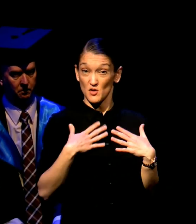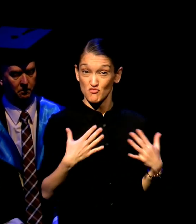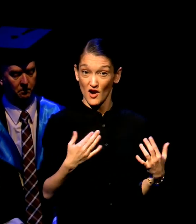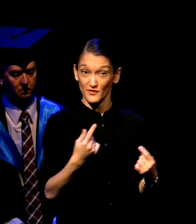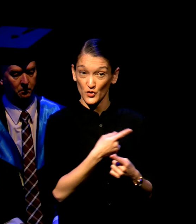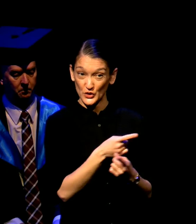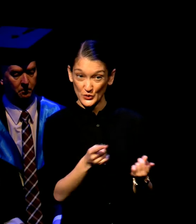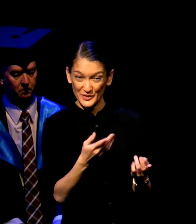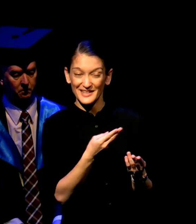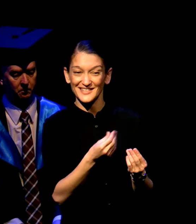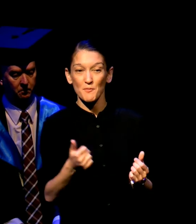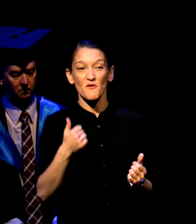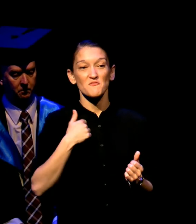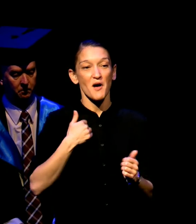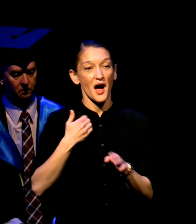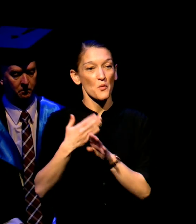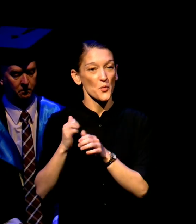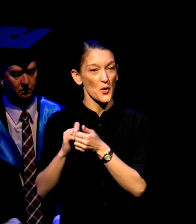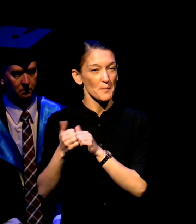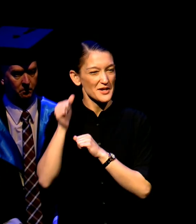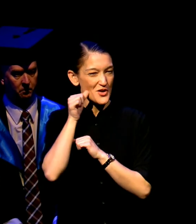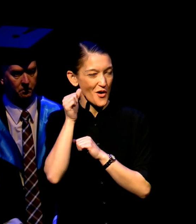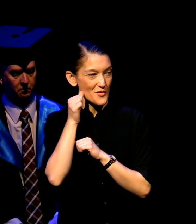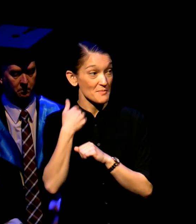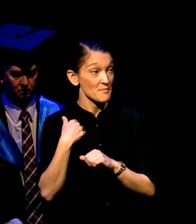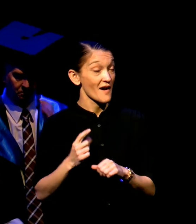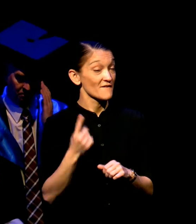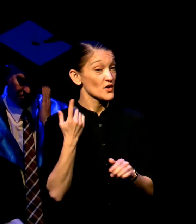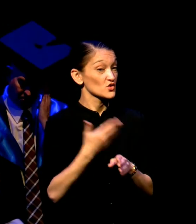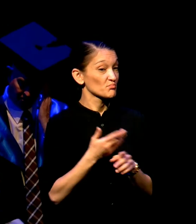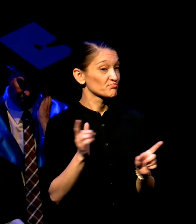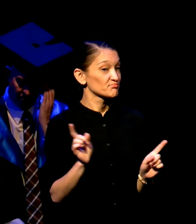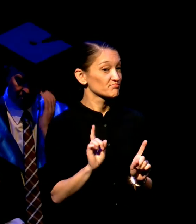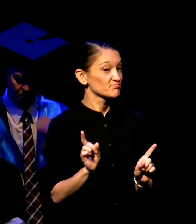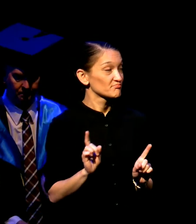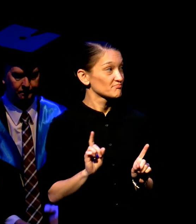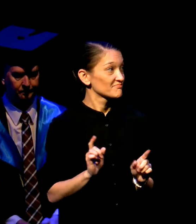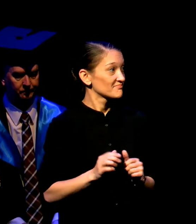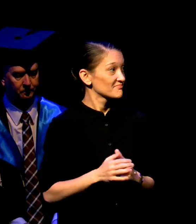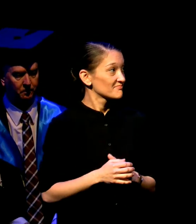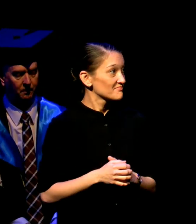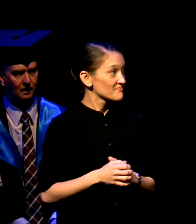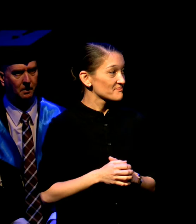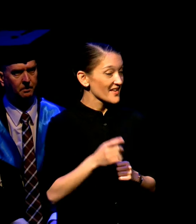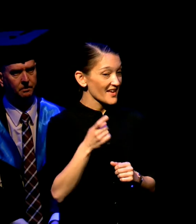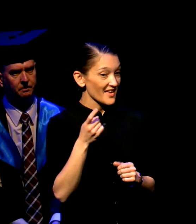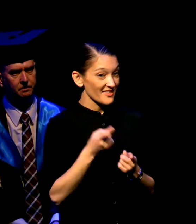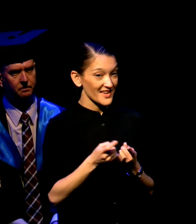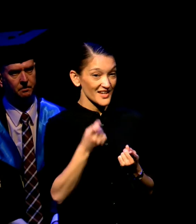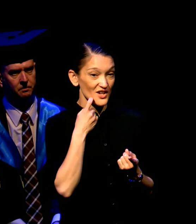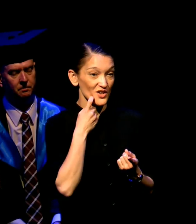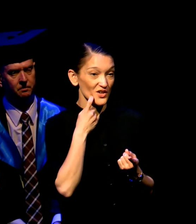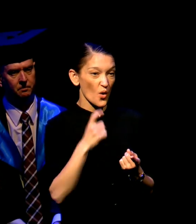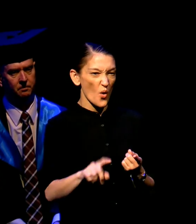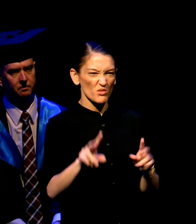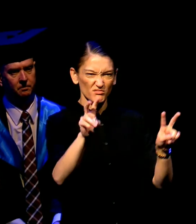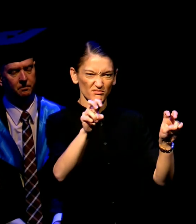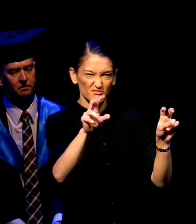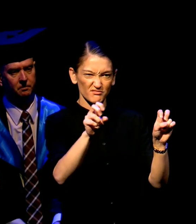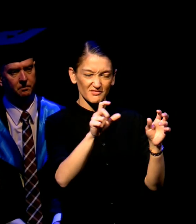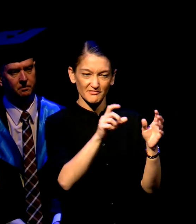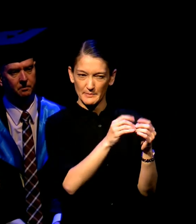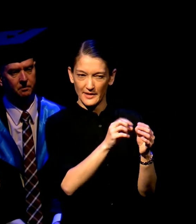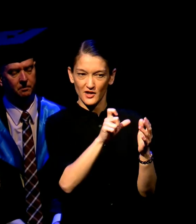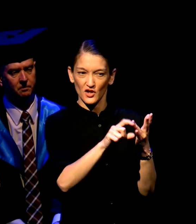my colleagues know this, but some may not, that my first job was a thing called a connie. Now,